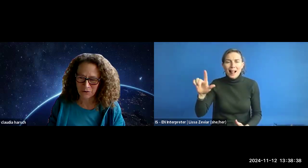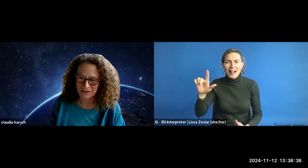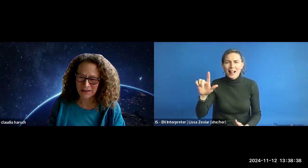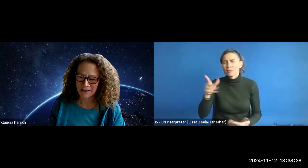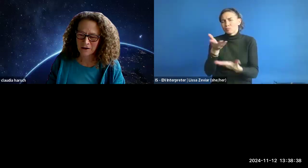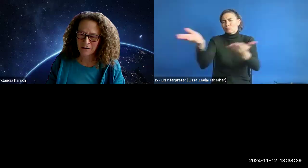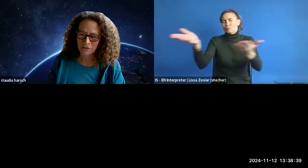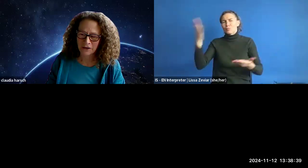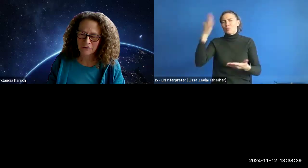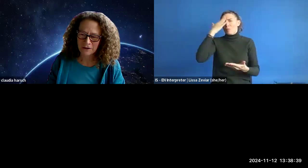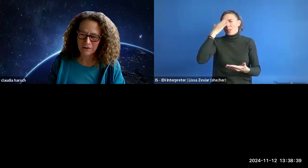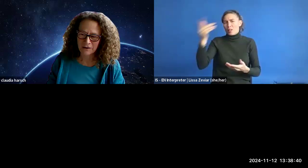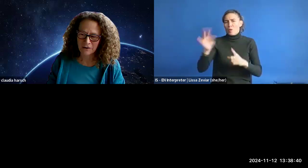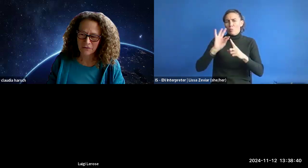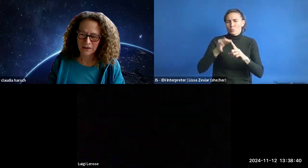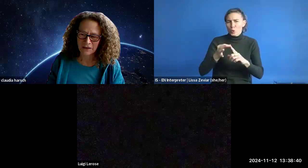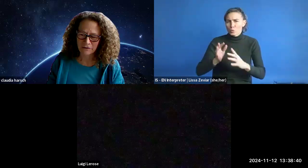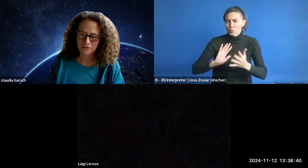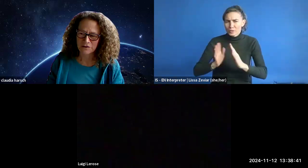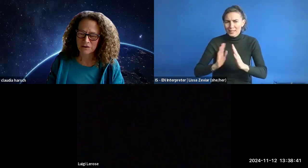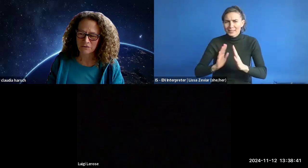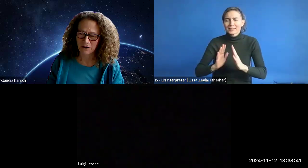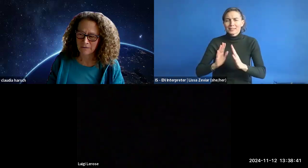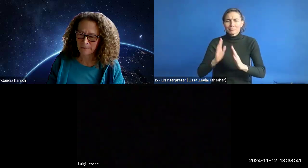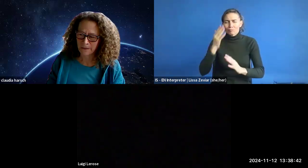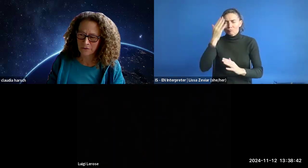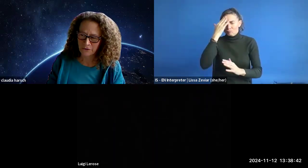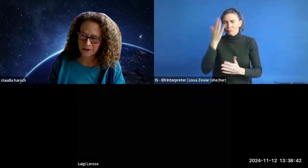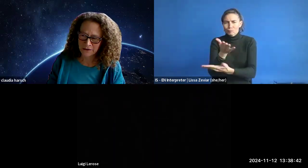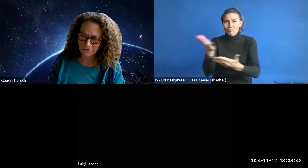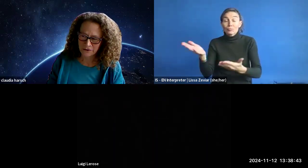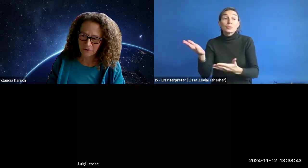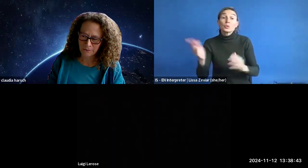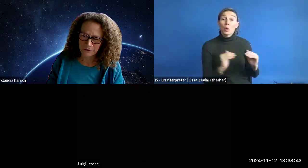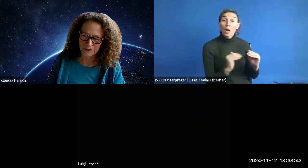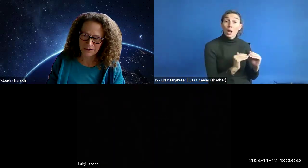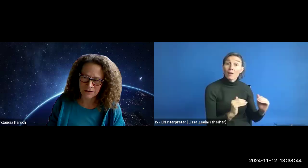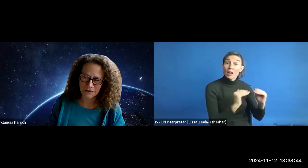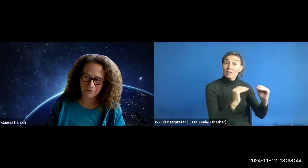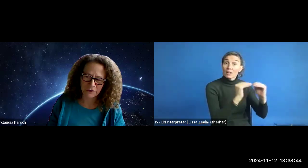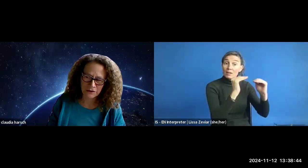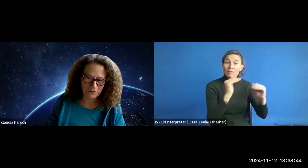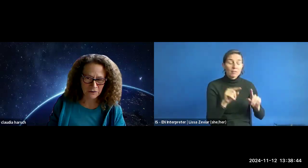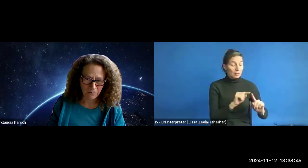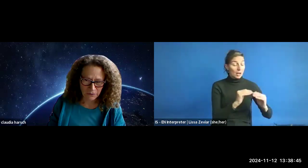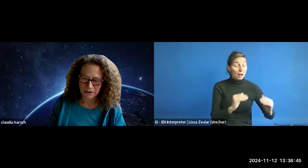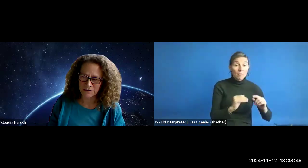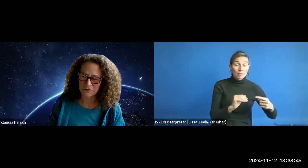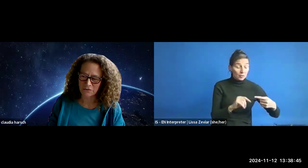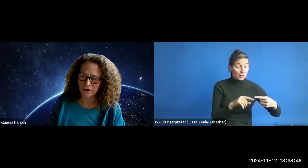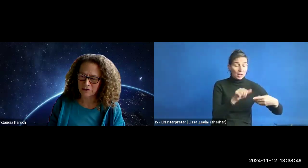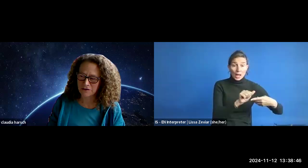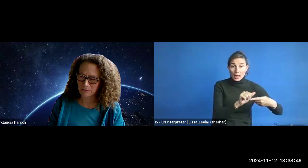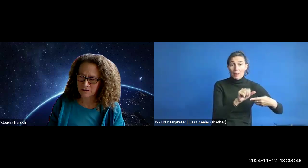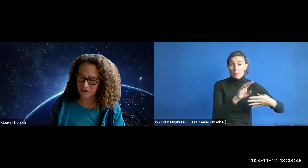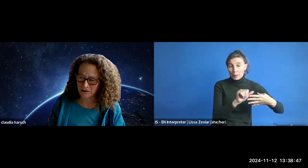ProSign project, for every of the levels of the CFR, you find the different competences, and for each of the